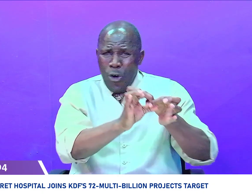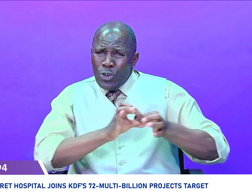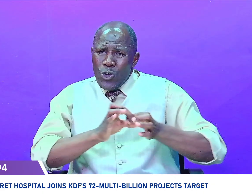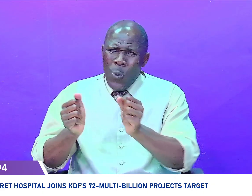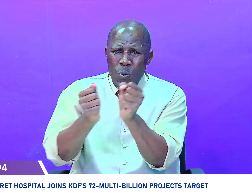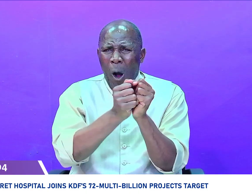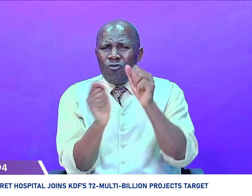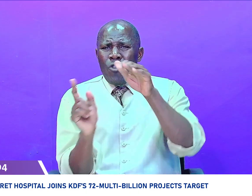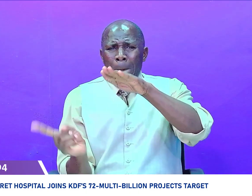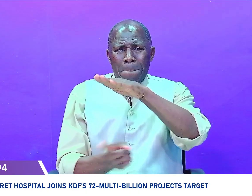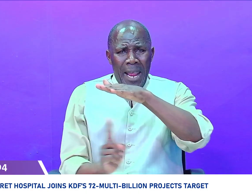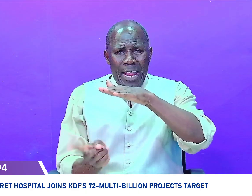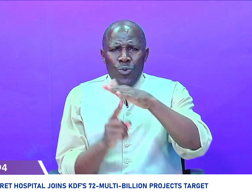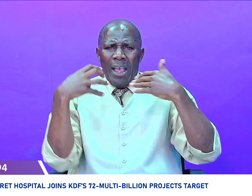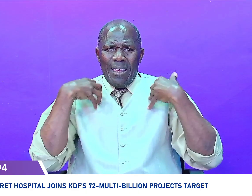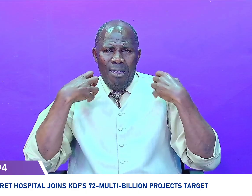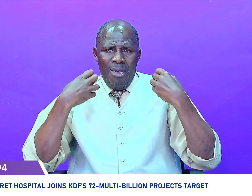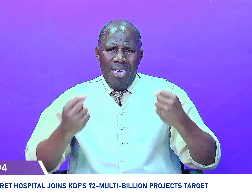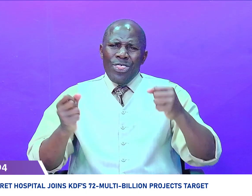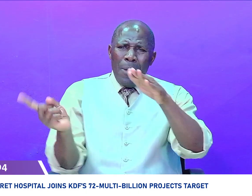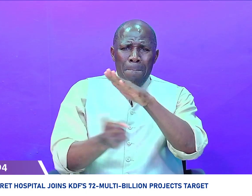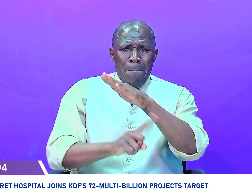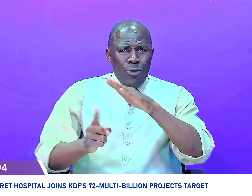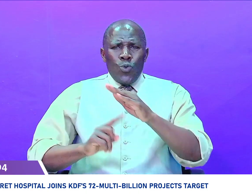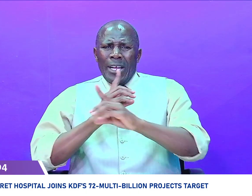Ministry of Health and the Ministry of Defense.